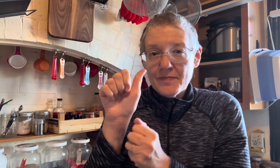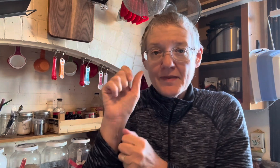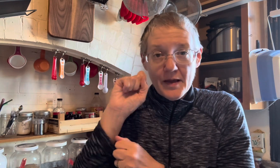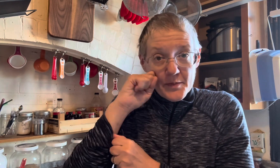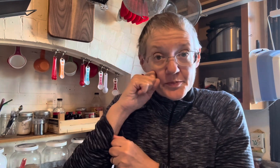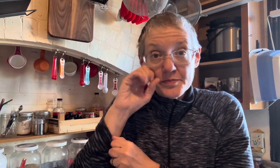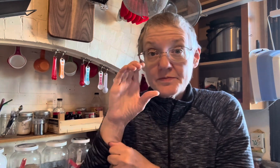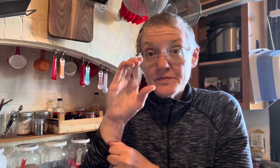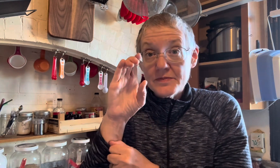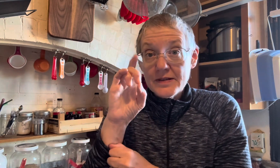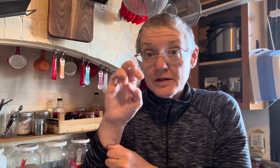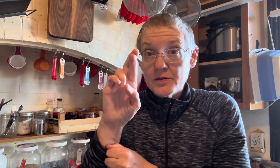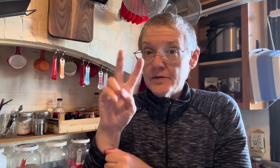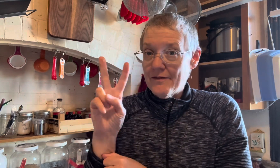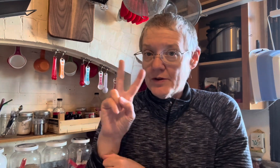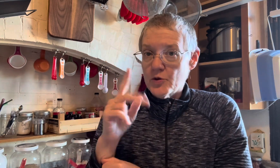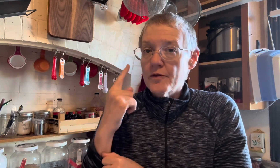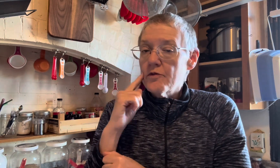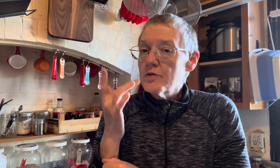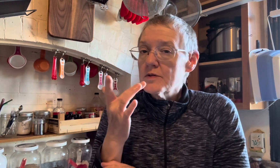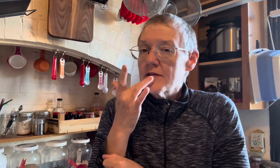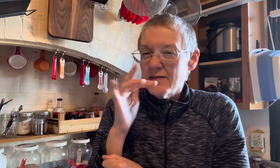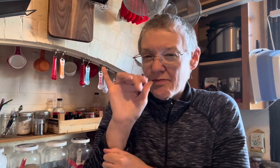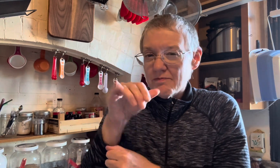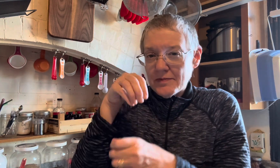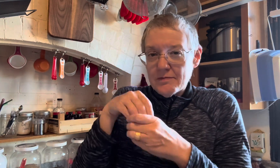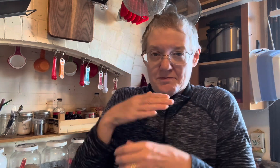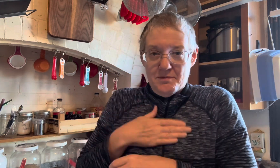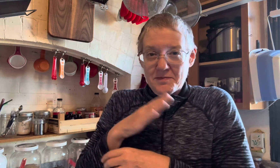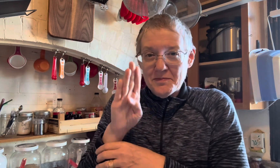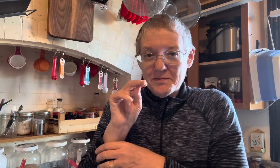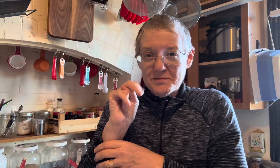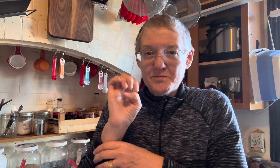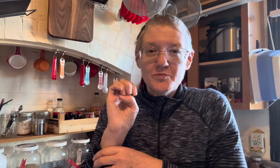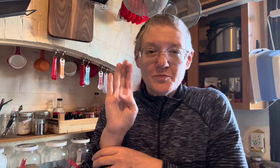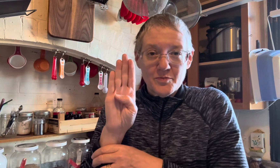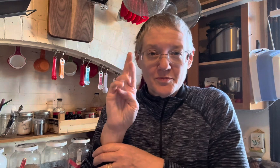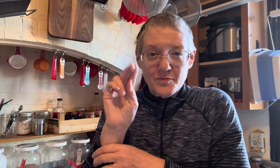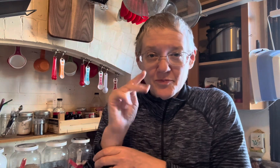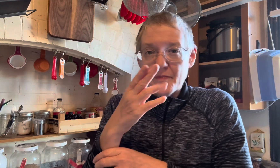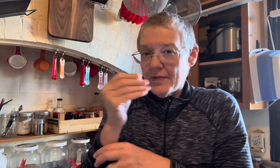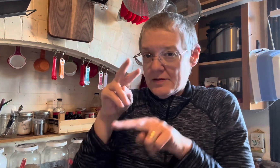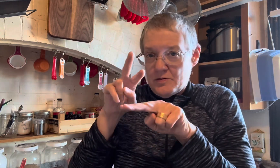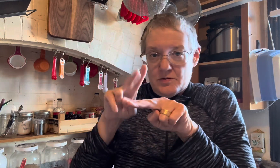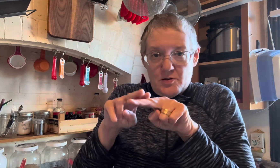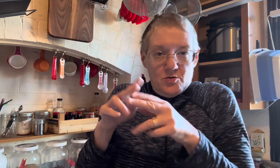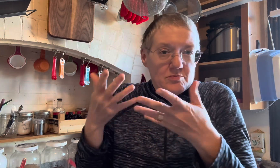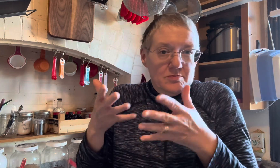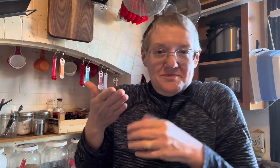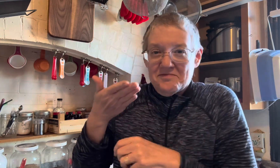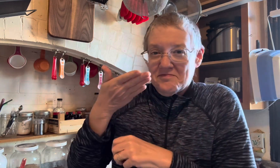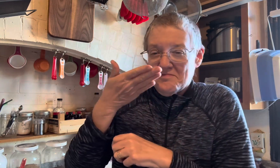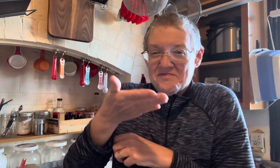with apple cider vinegar, already cooked in my bone broth, for added flavor, and it's already been